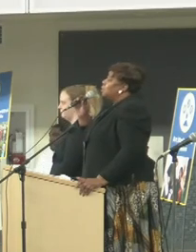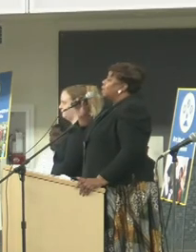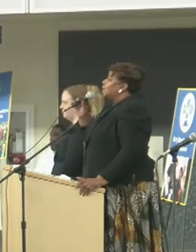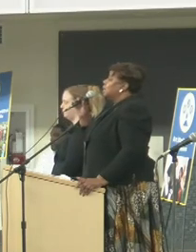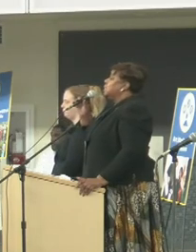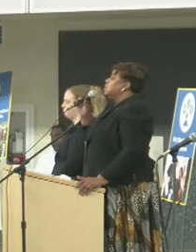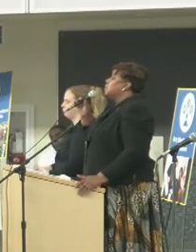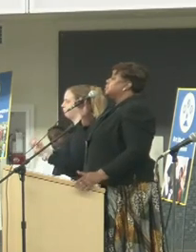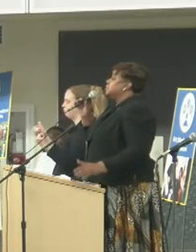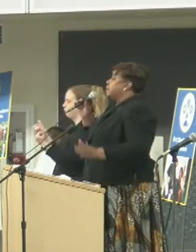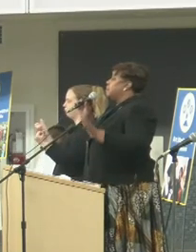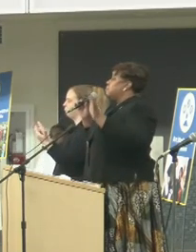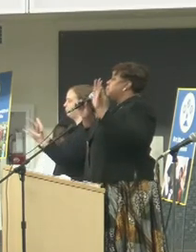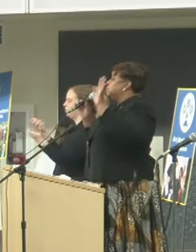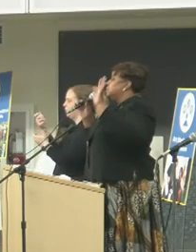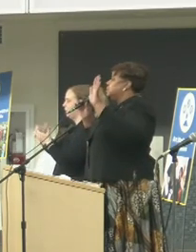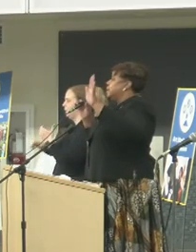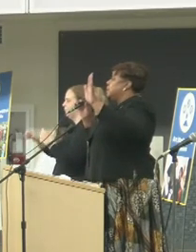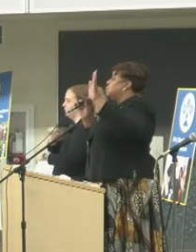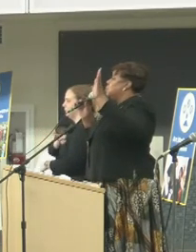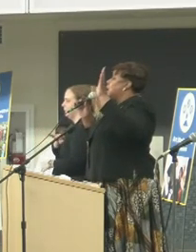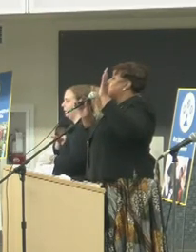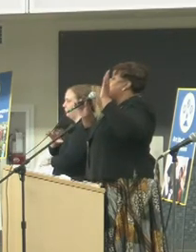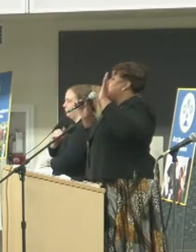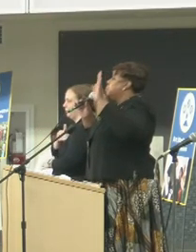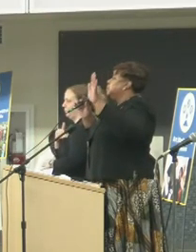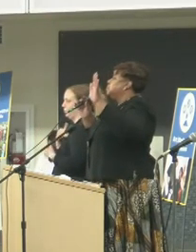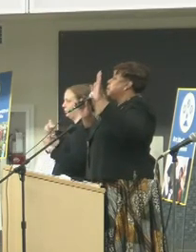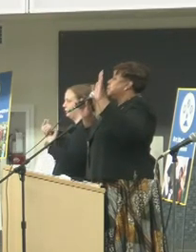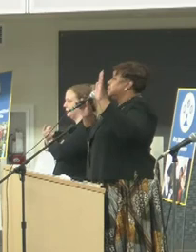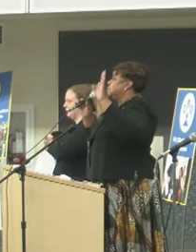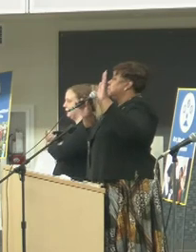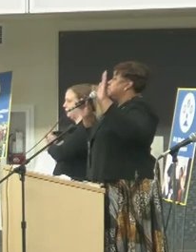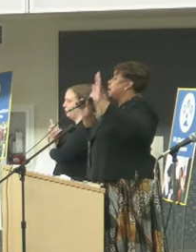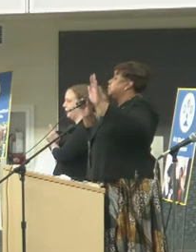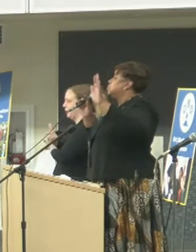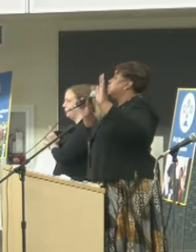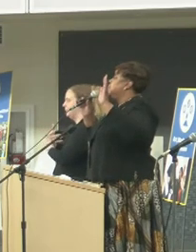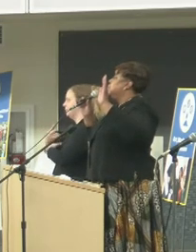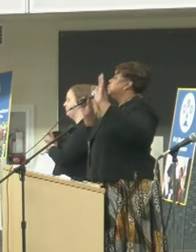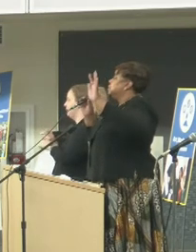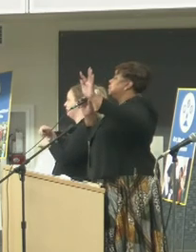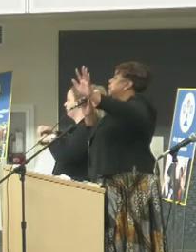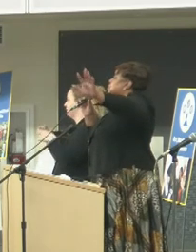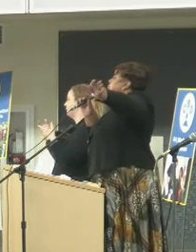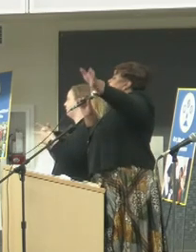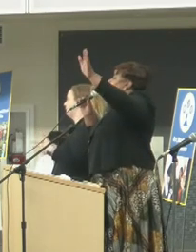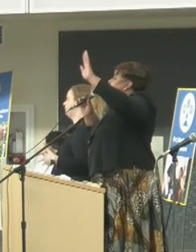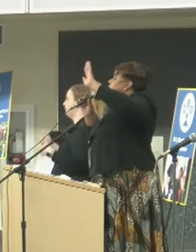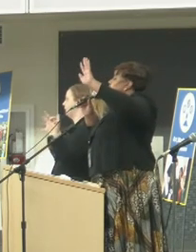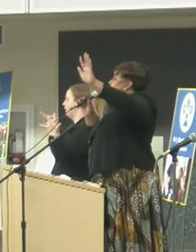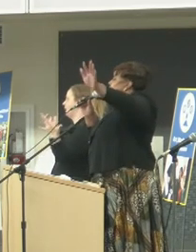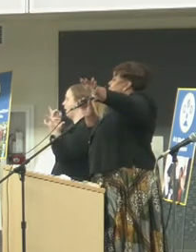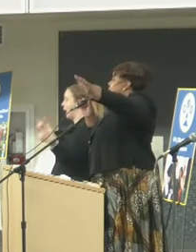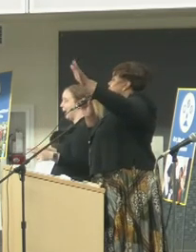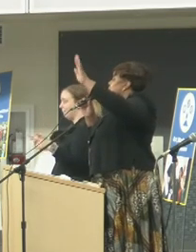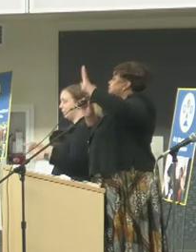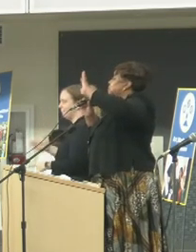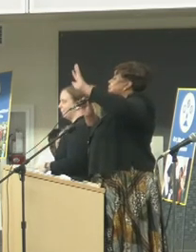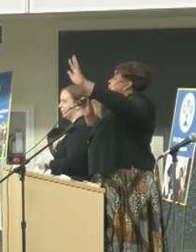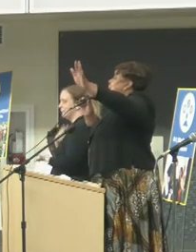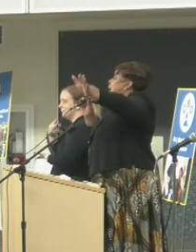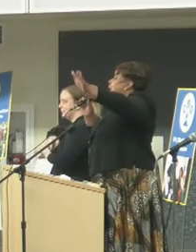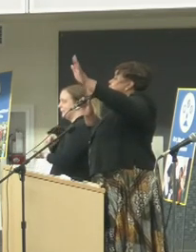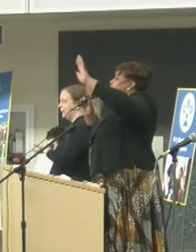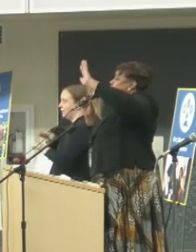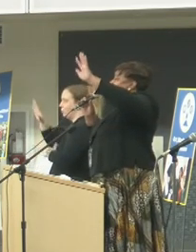I would like any of our staff members today who are helping to make this event possible, if you would stand or just wave your hand. It took